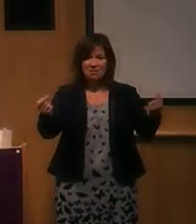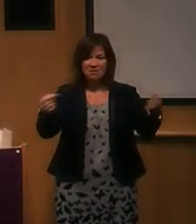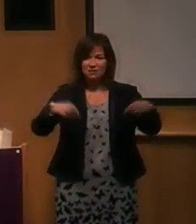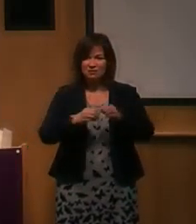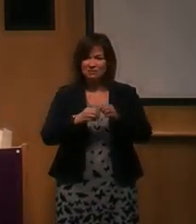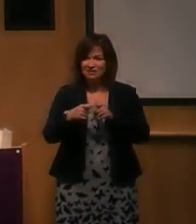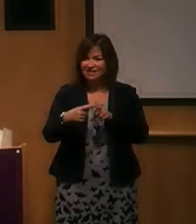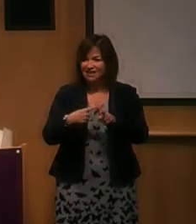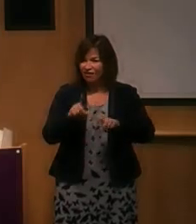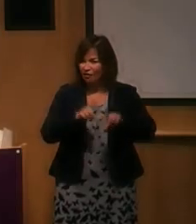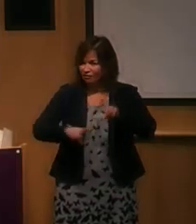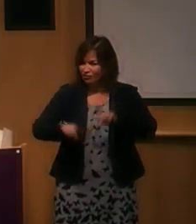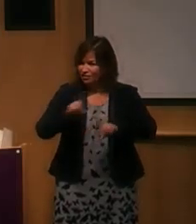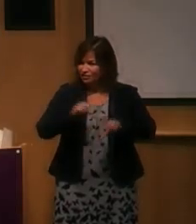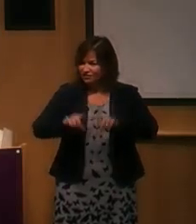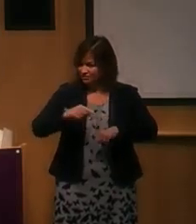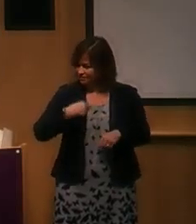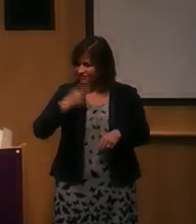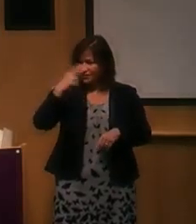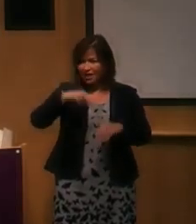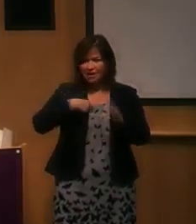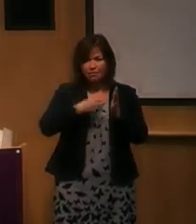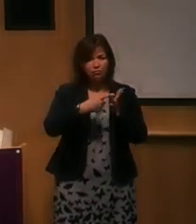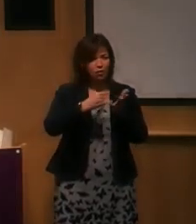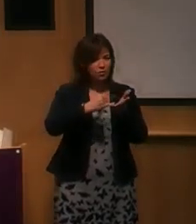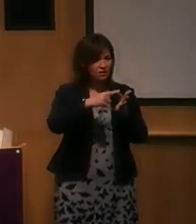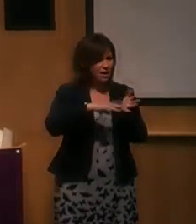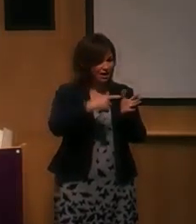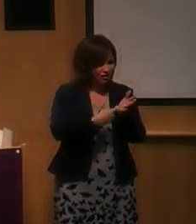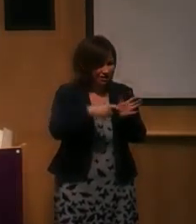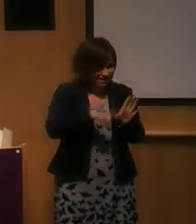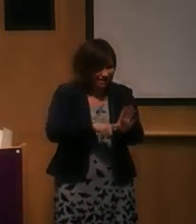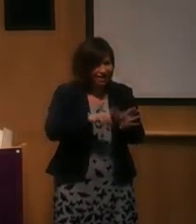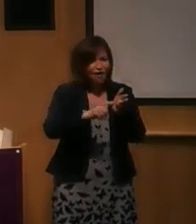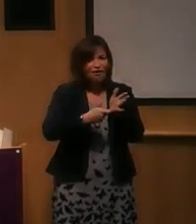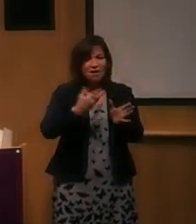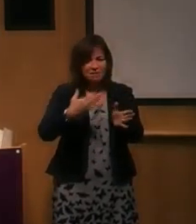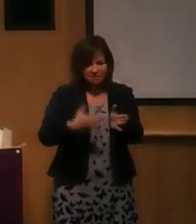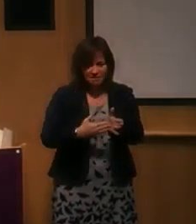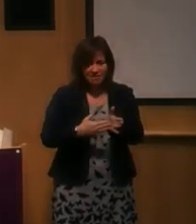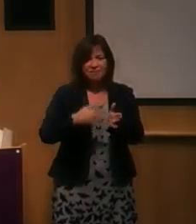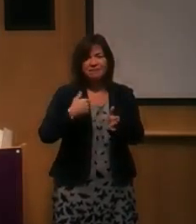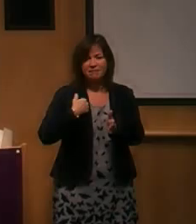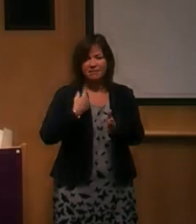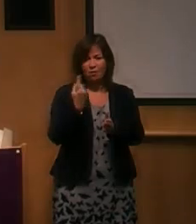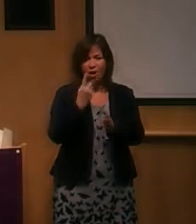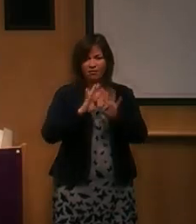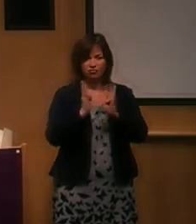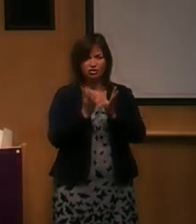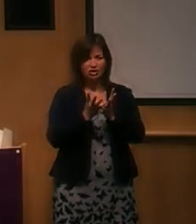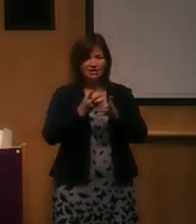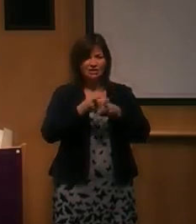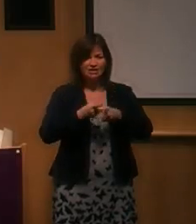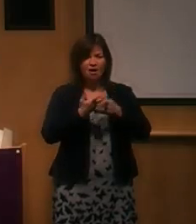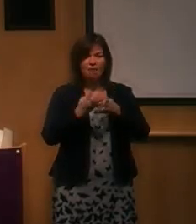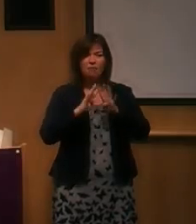Everybody. I'd firstly like to welcome you to the BDA conference this morning. My name is Rosemary Orman. I'm one of the trustees